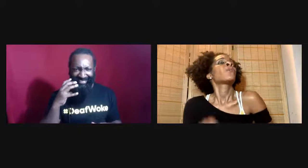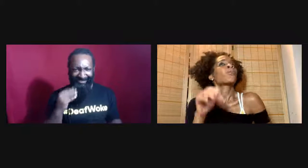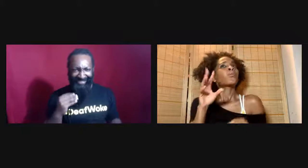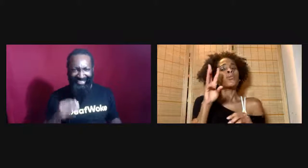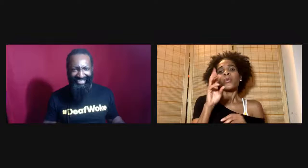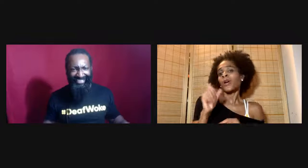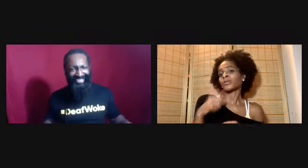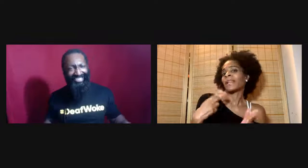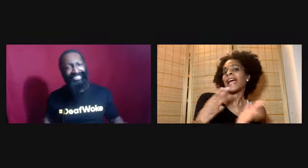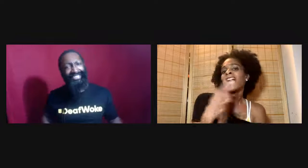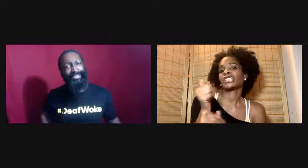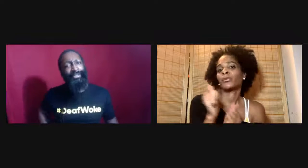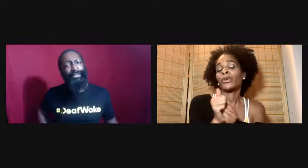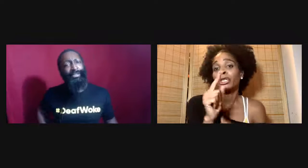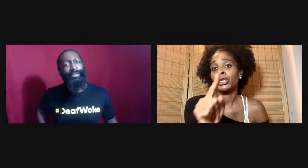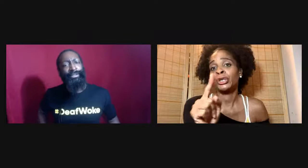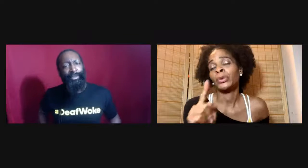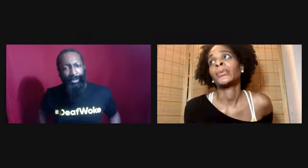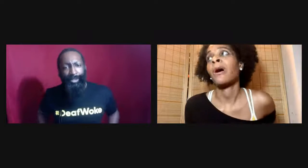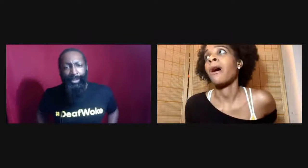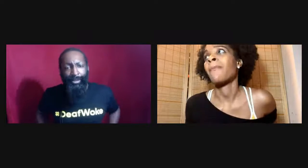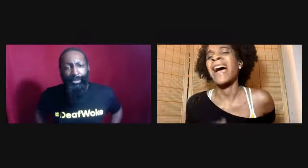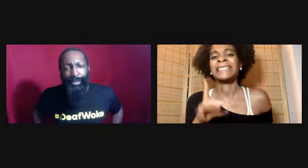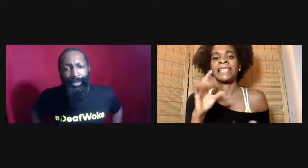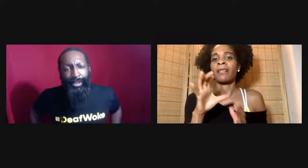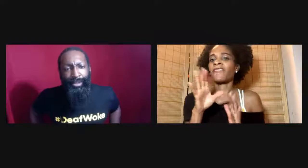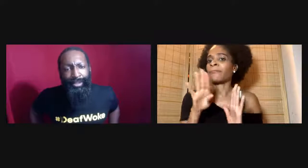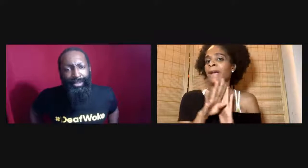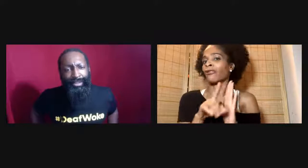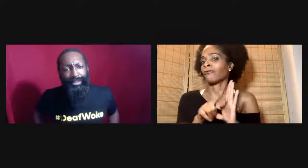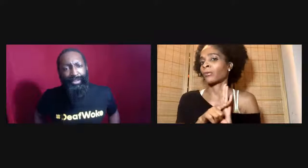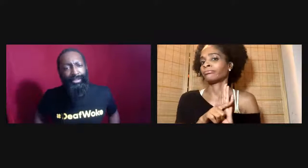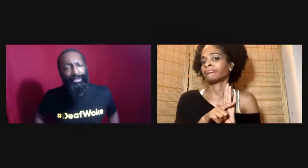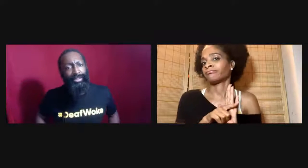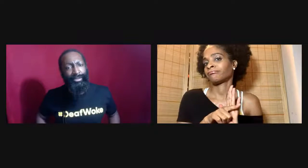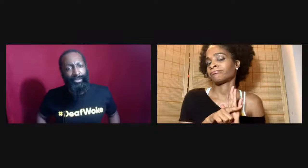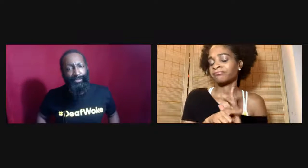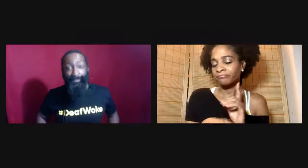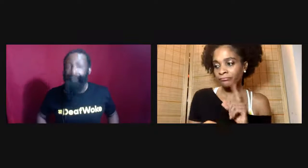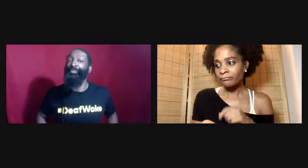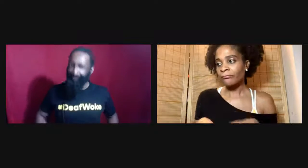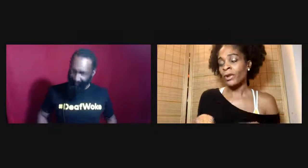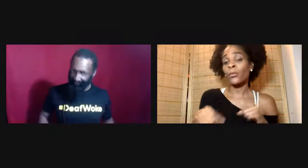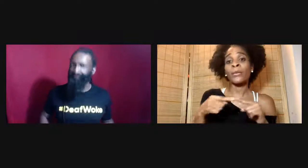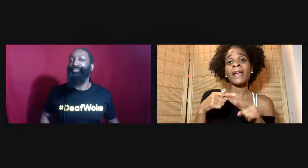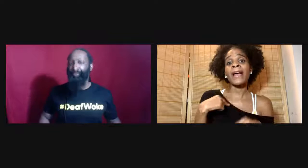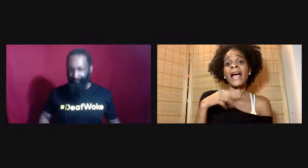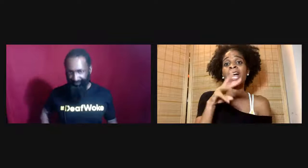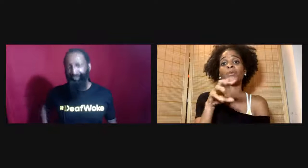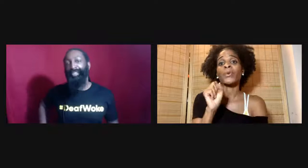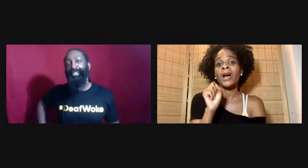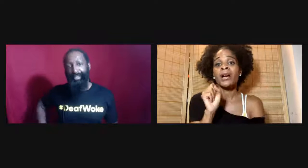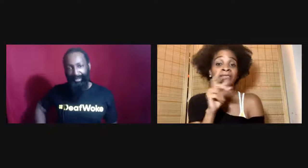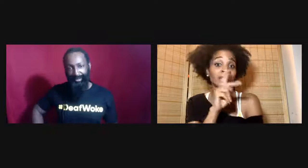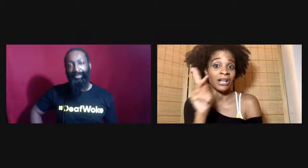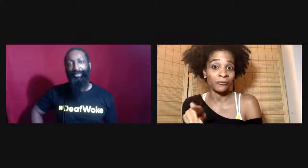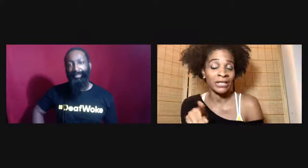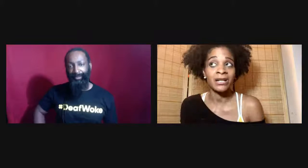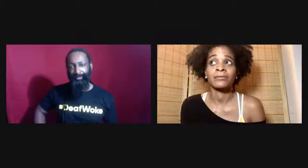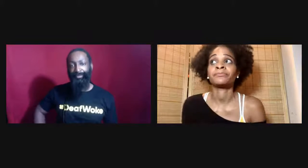So you did Law and Order? Well, to be honest with you, I was in the